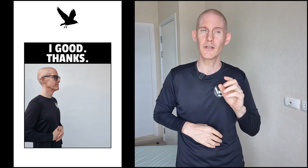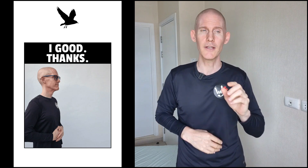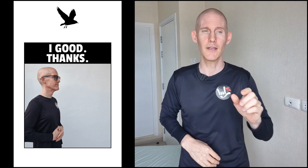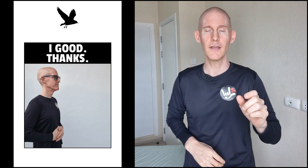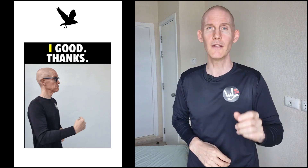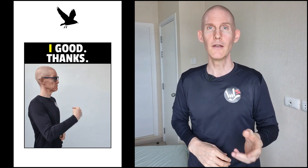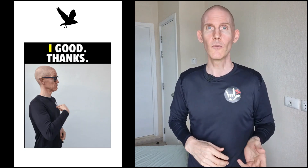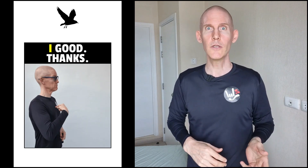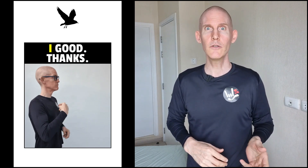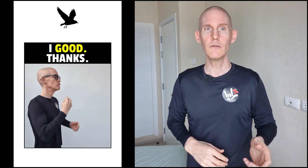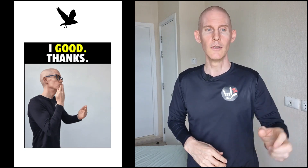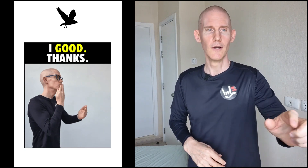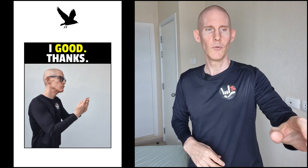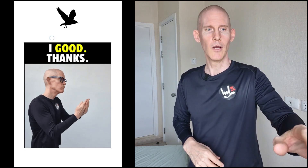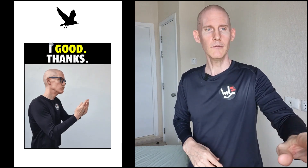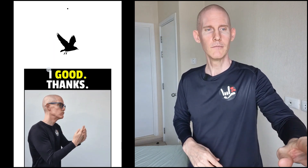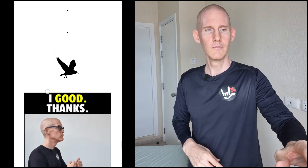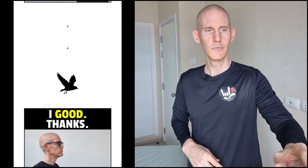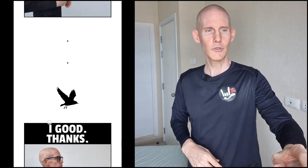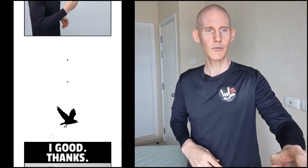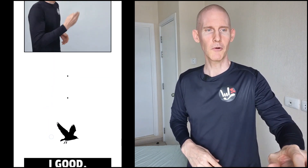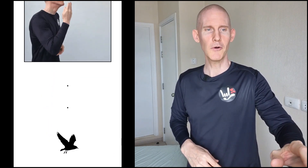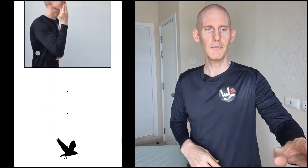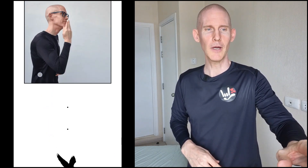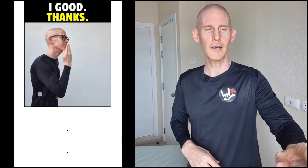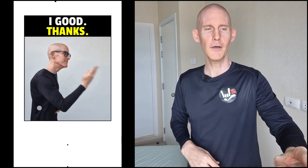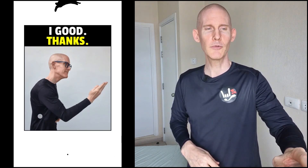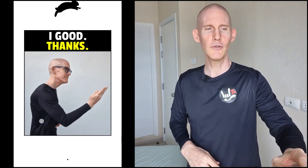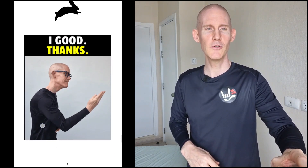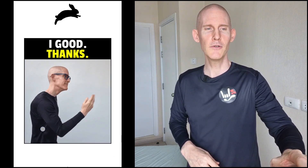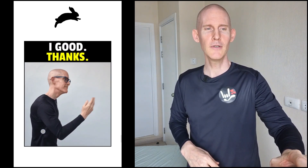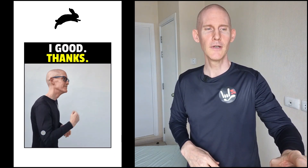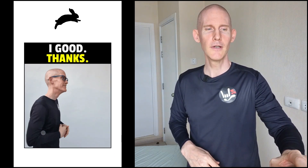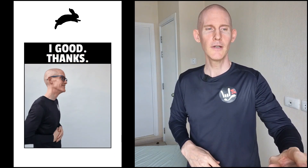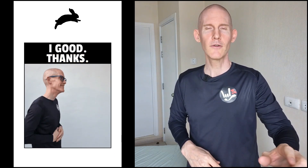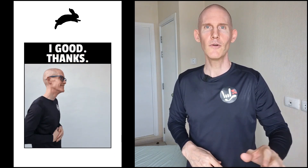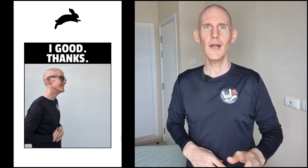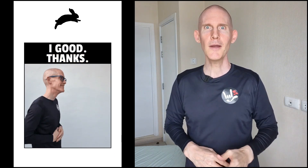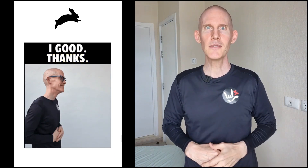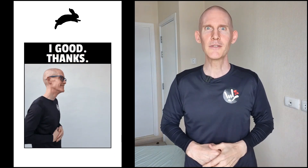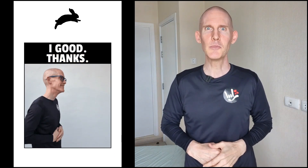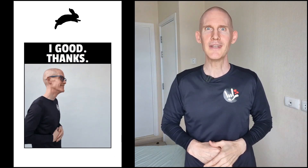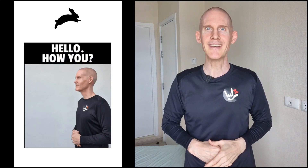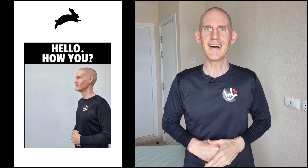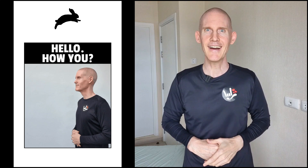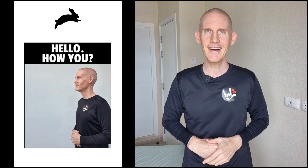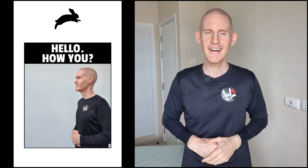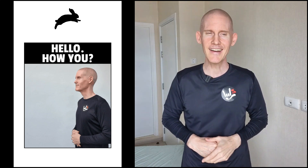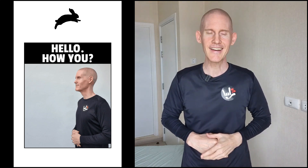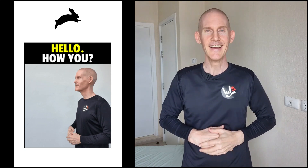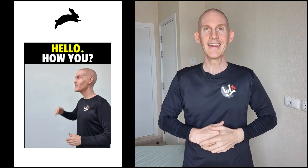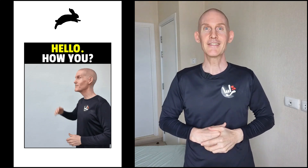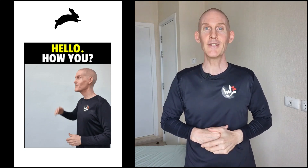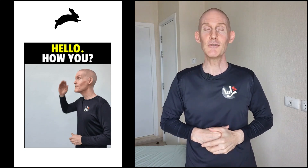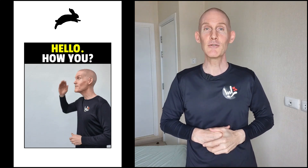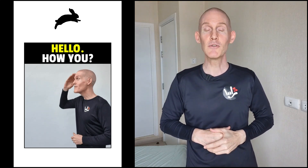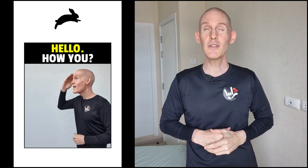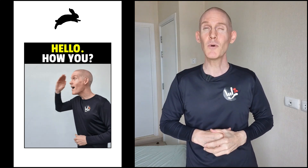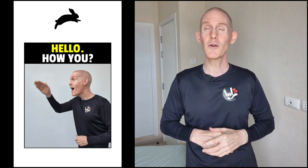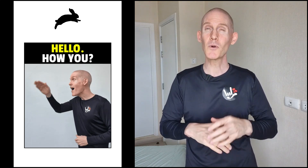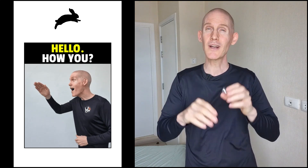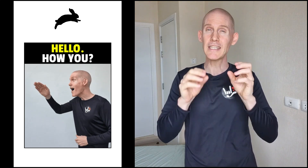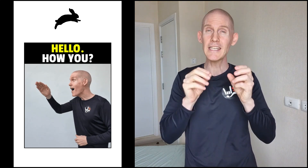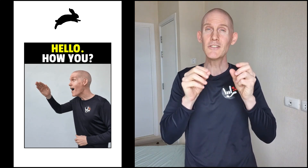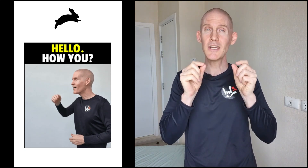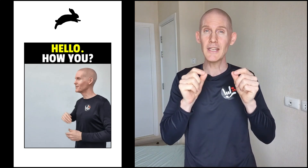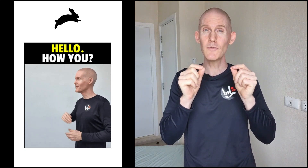ready to sign that yet. What do? Well, just scroll back up to rabbit speed. Let's say you just really